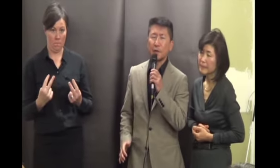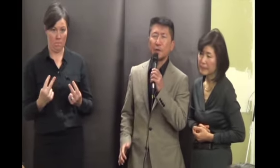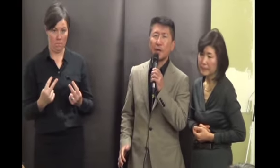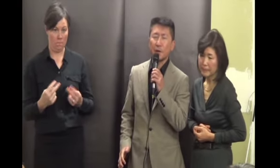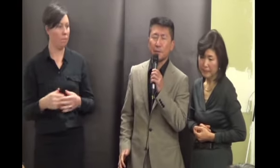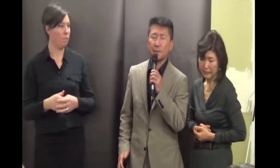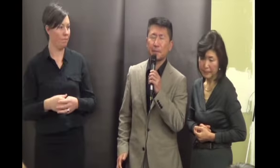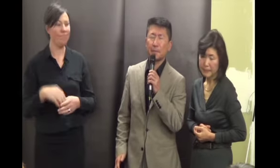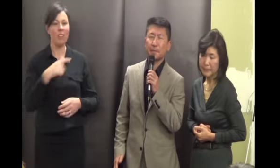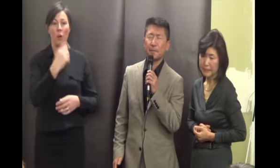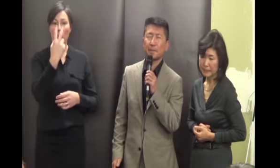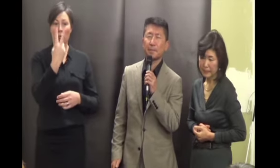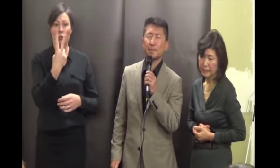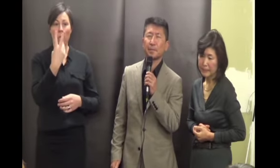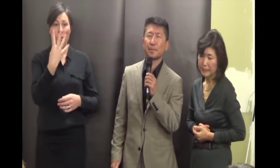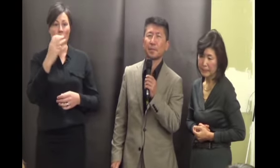It is not enough.